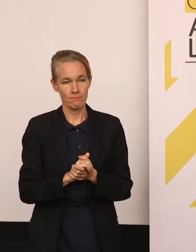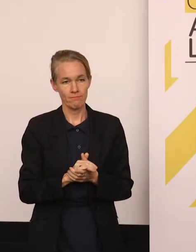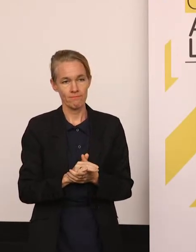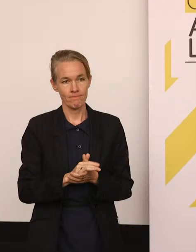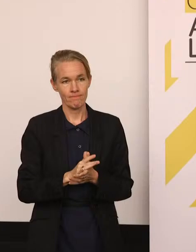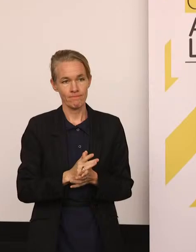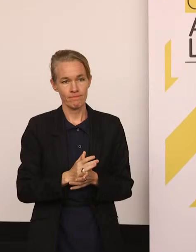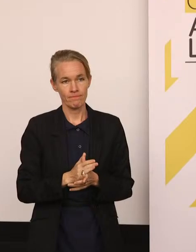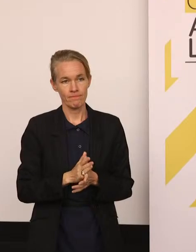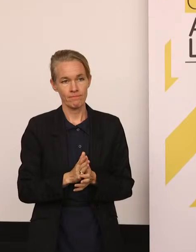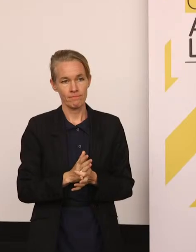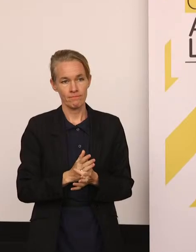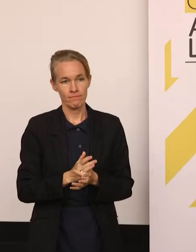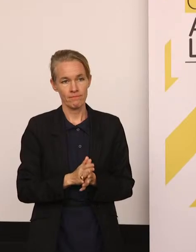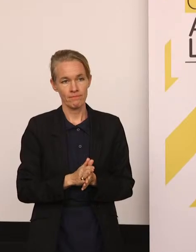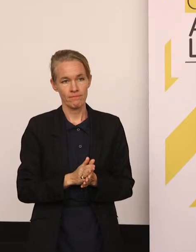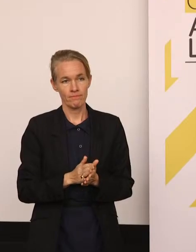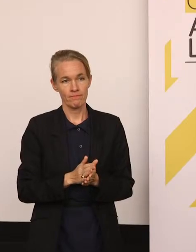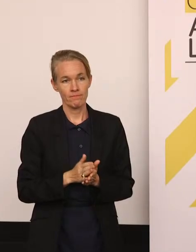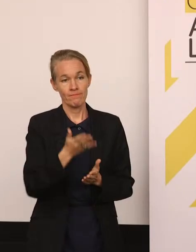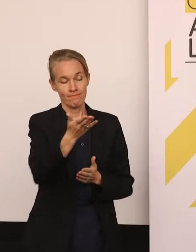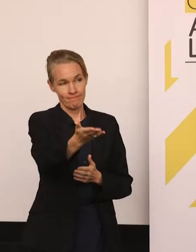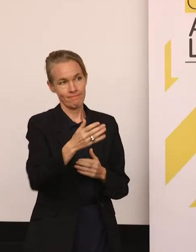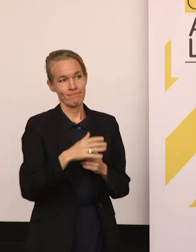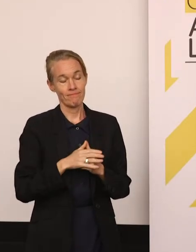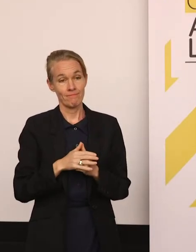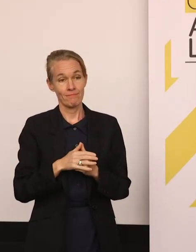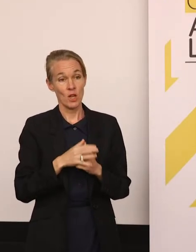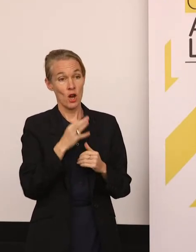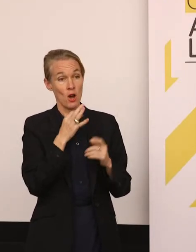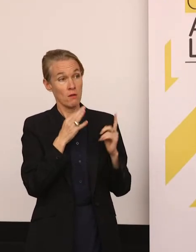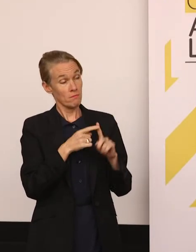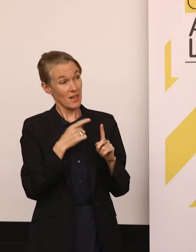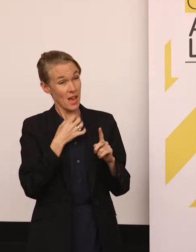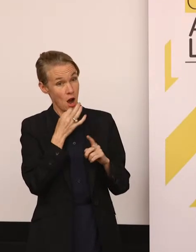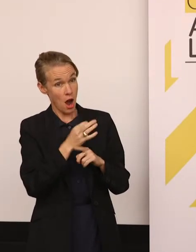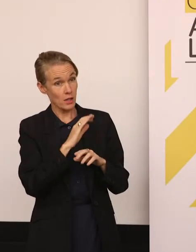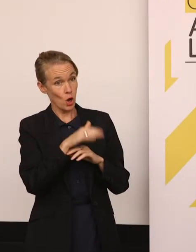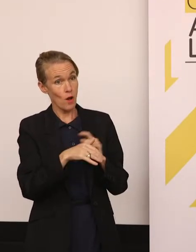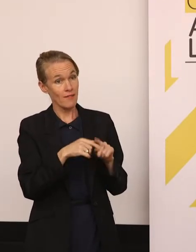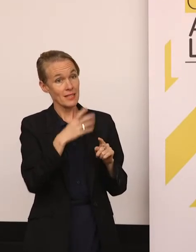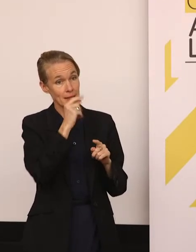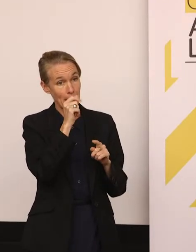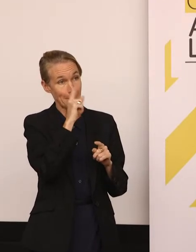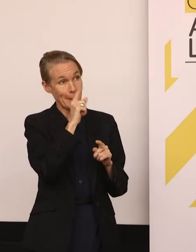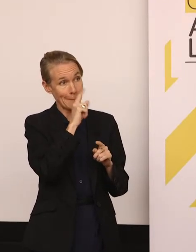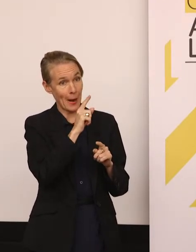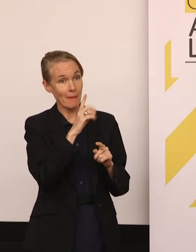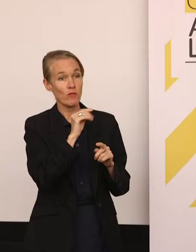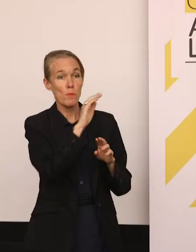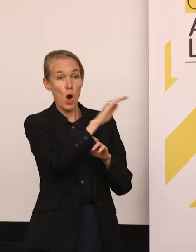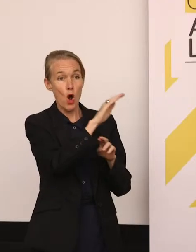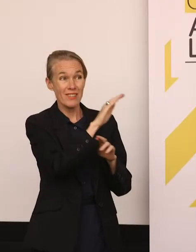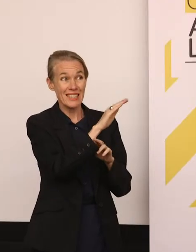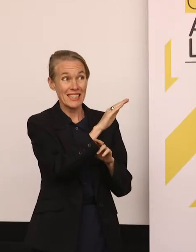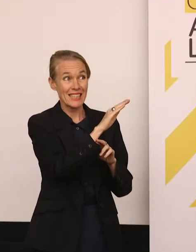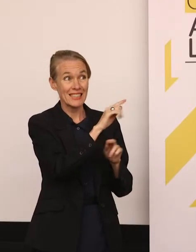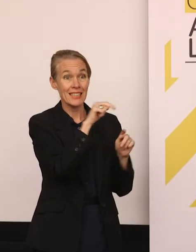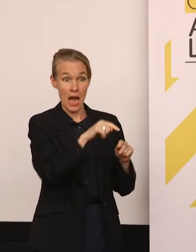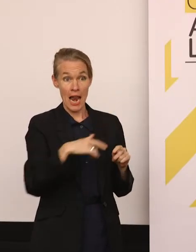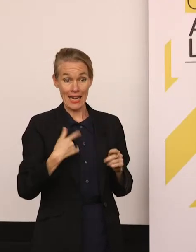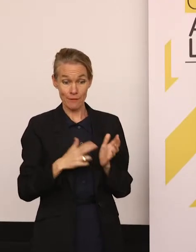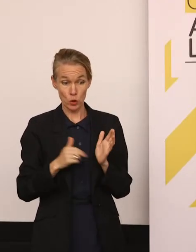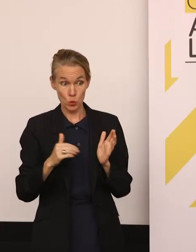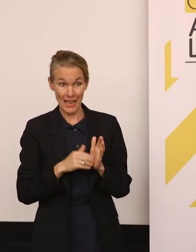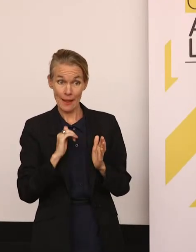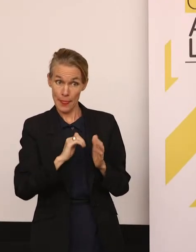of citizens and residents can return. What about partners of migrants that are currently here? That's one of the areas that's been looked at. I think there